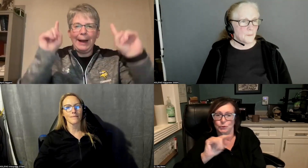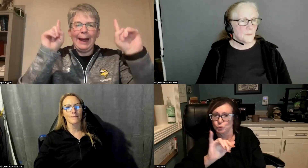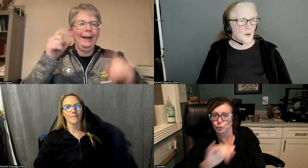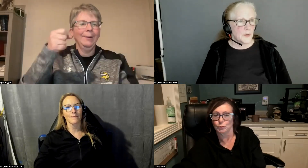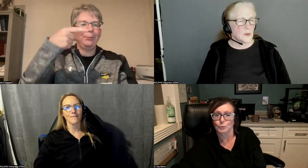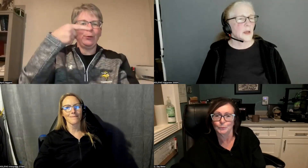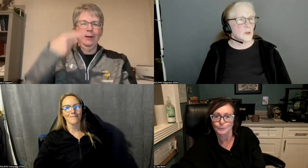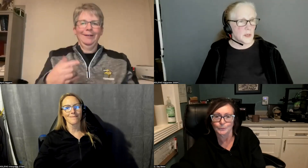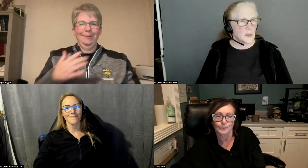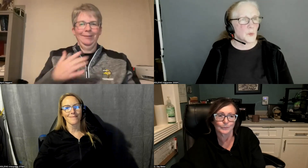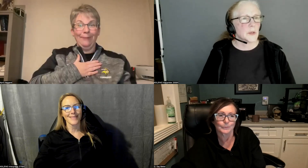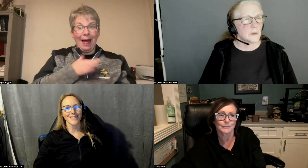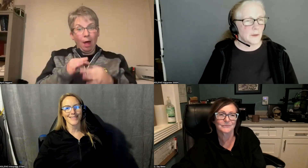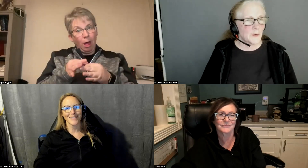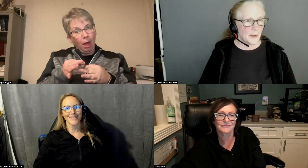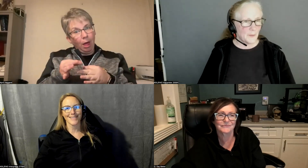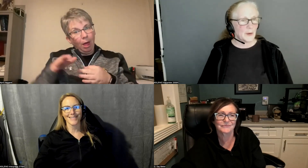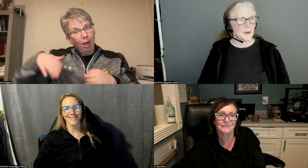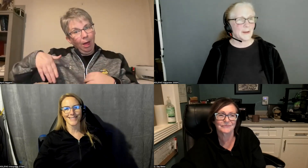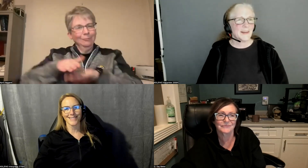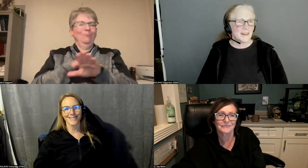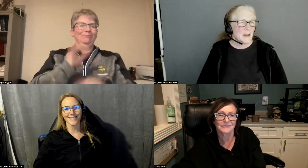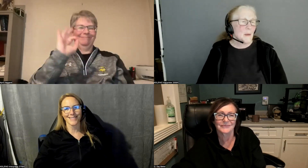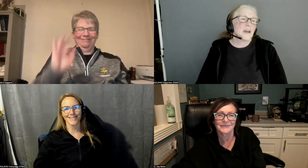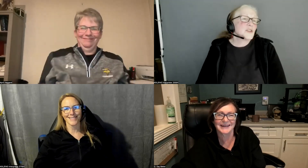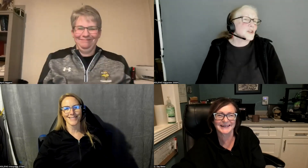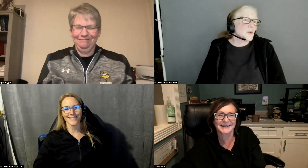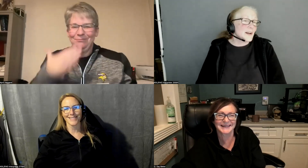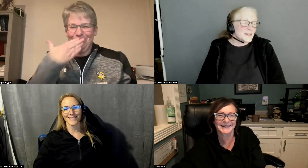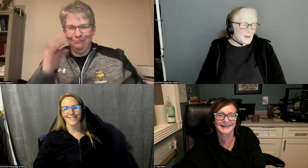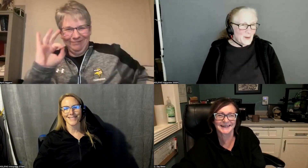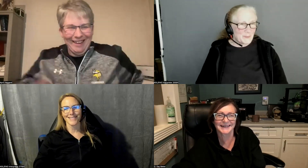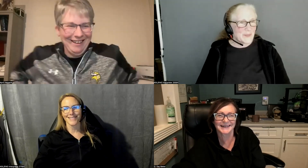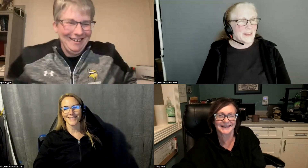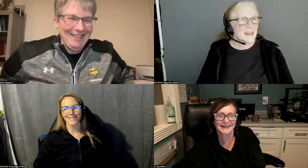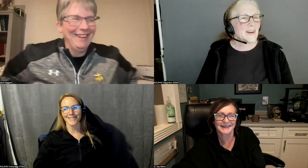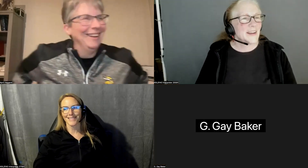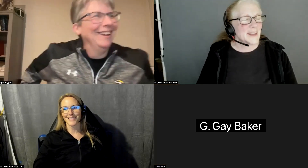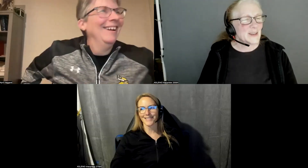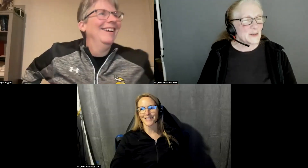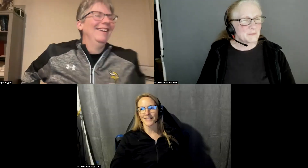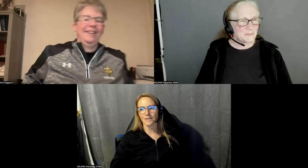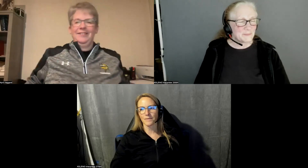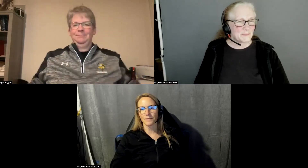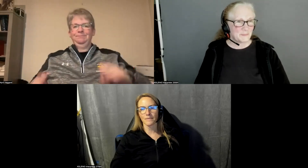Okay. Perfect. Okay. Looks like it's working. Okay. Very good. Mine just took a while to get going. All right. Thank you.